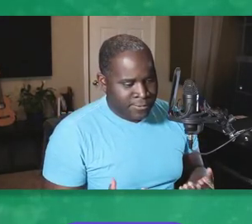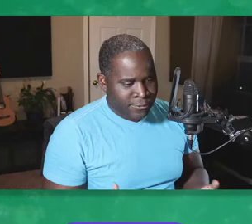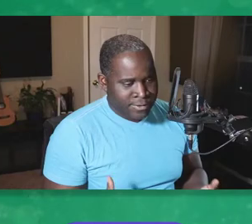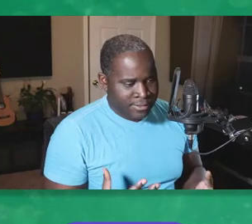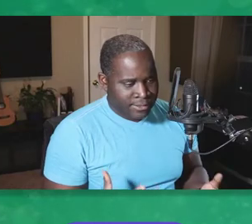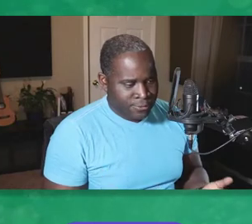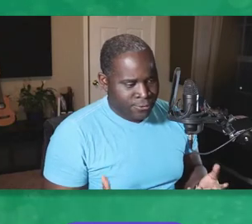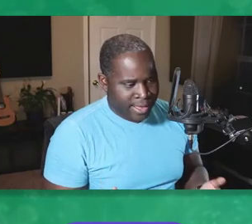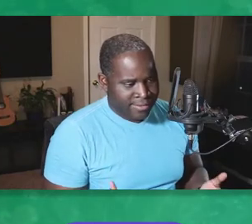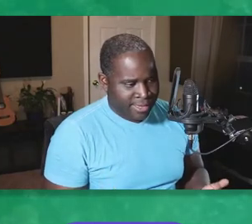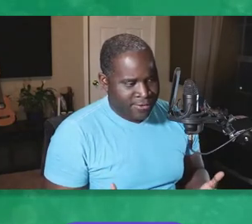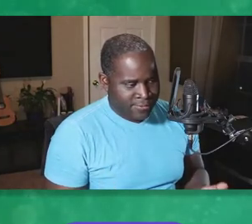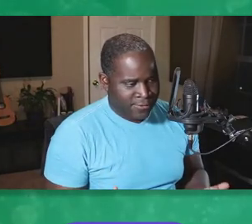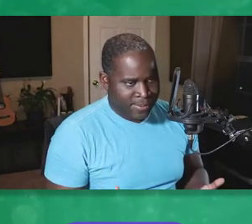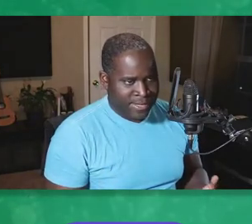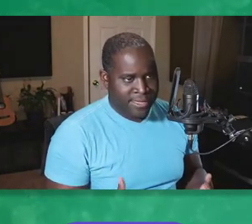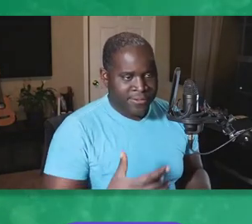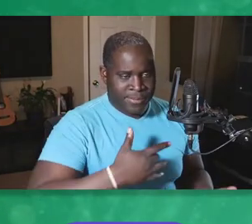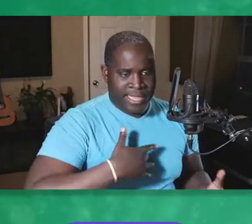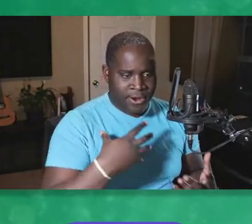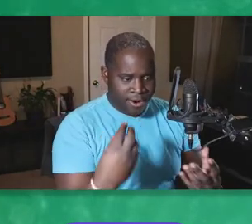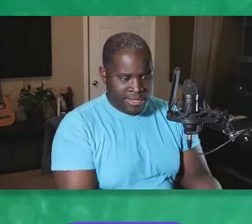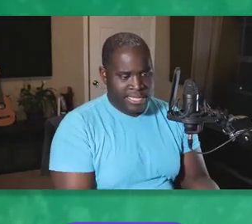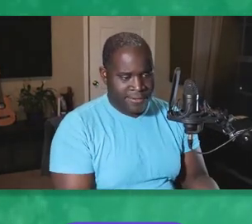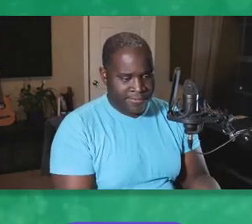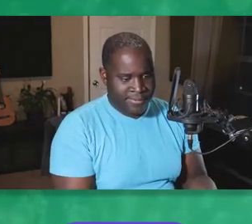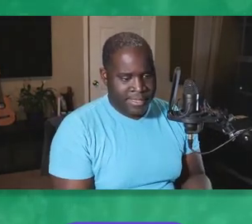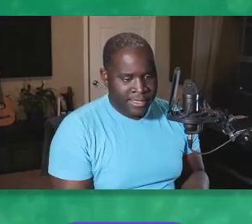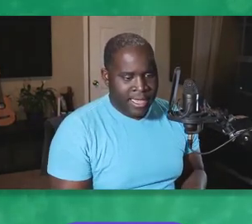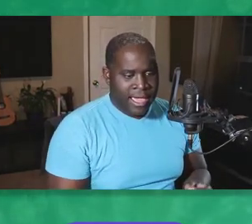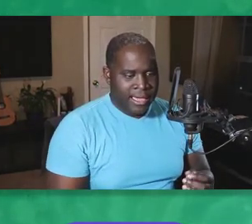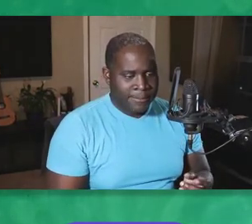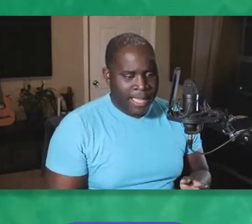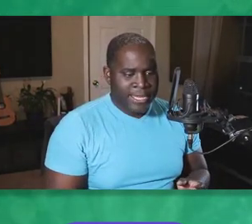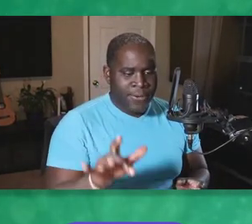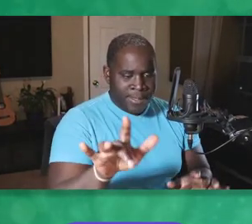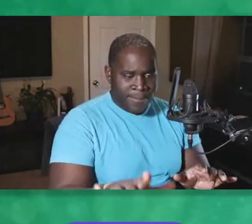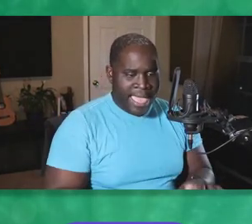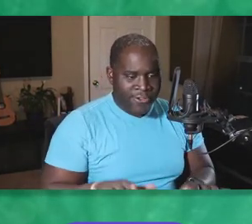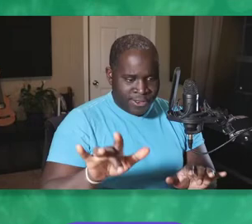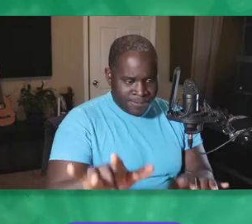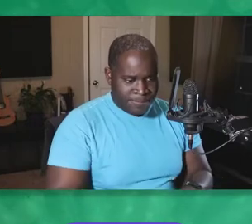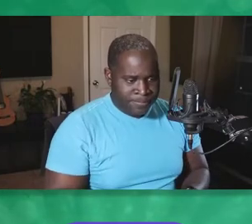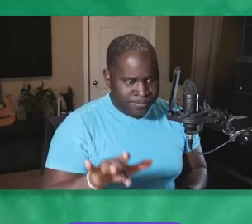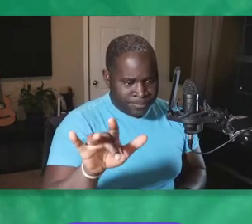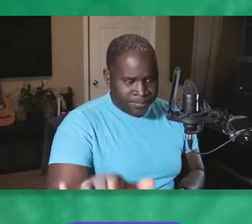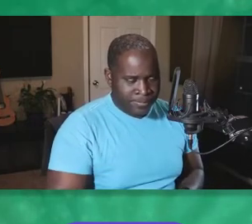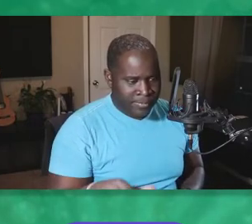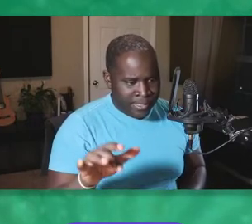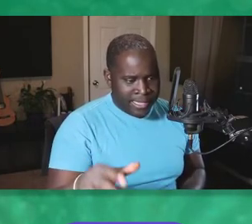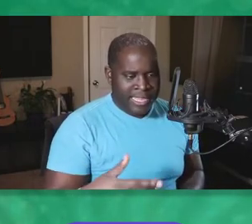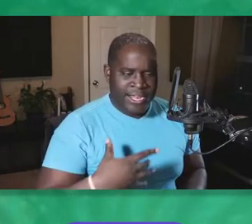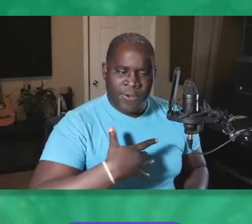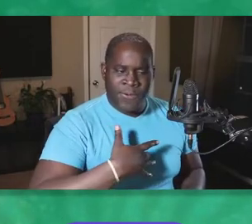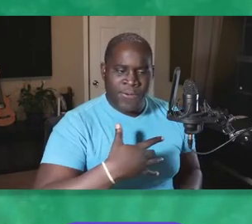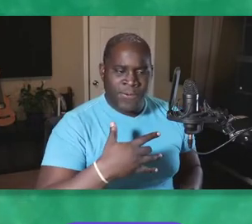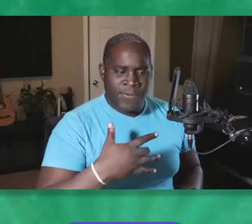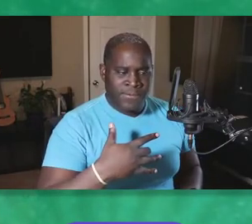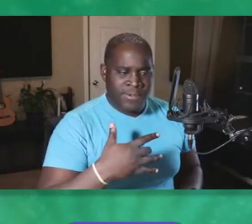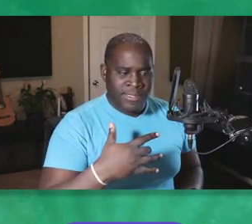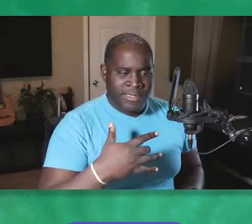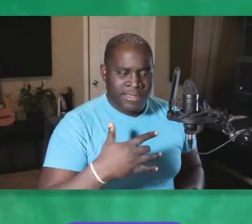which is sort of a literal translation for something else, but like heart give. I know compassion, and I